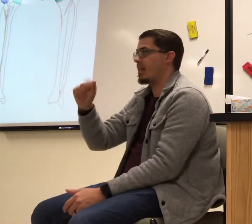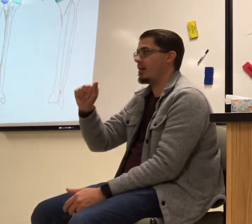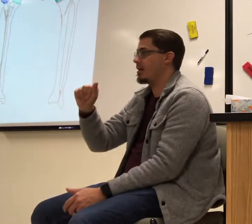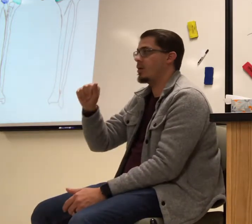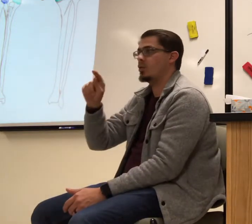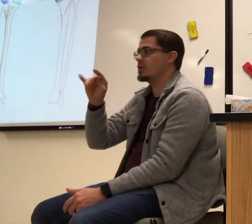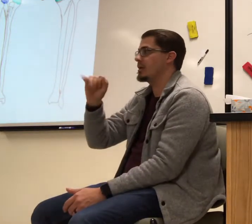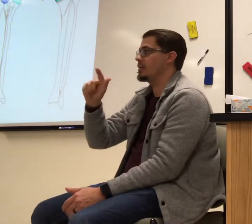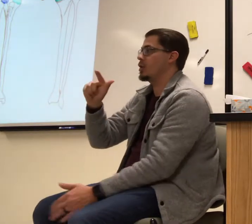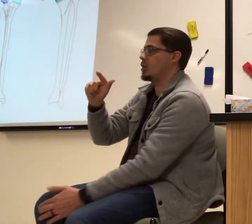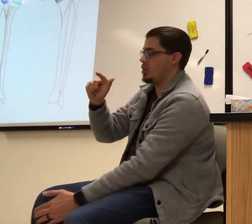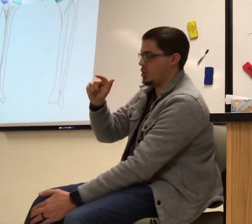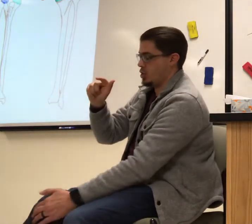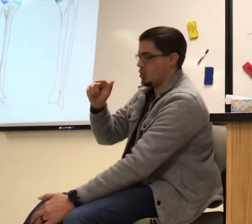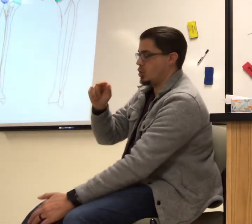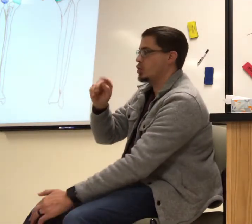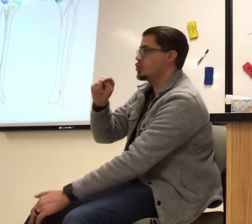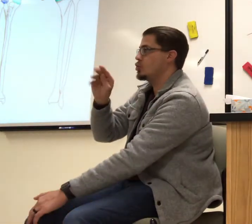tibial tuberosities.